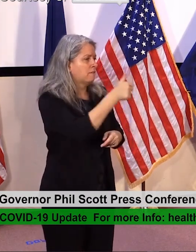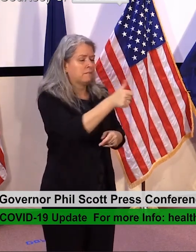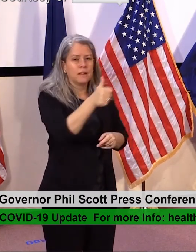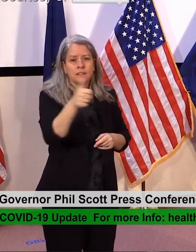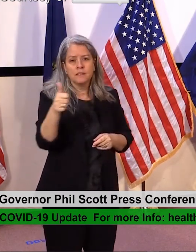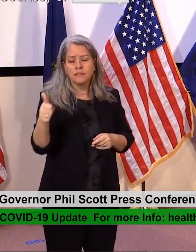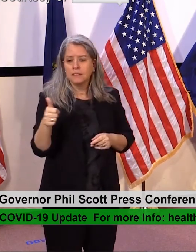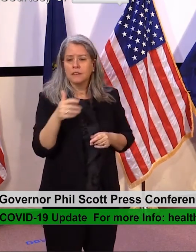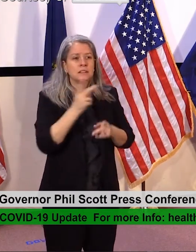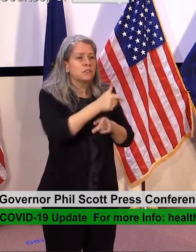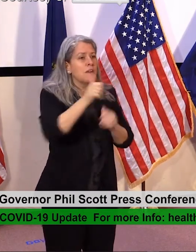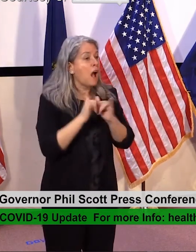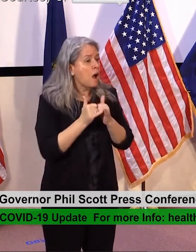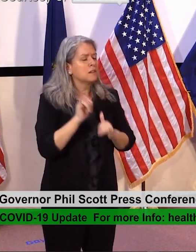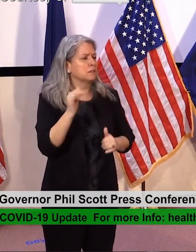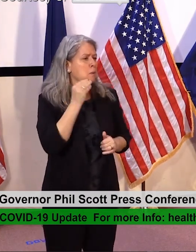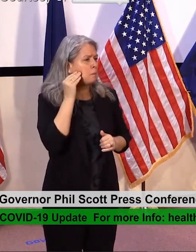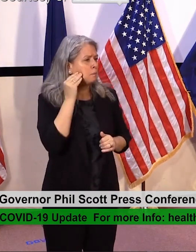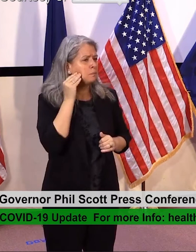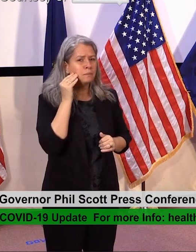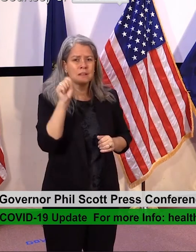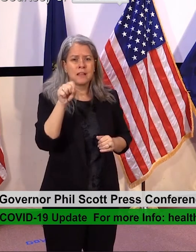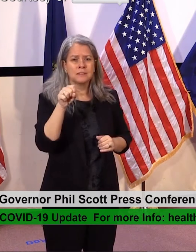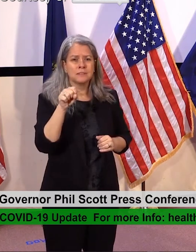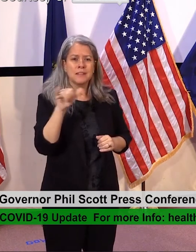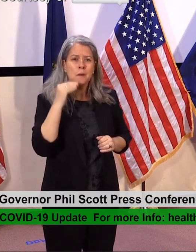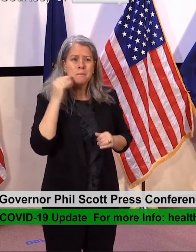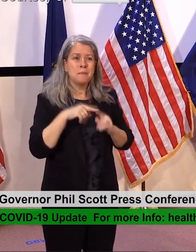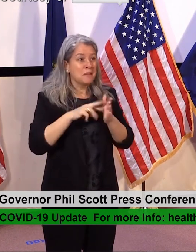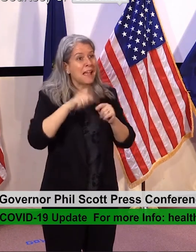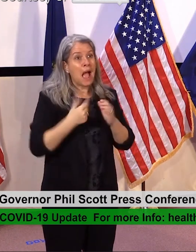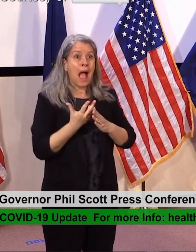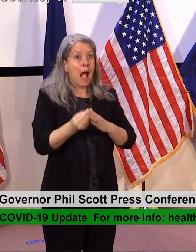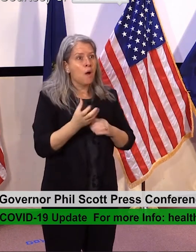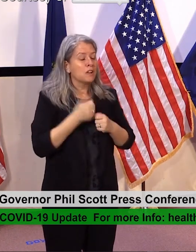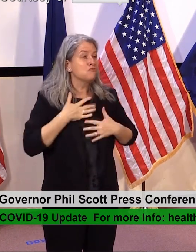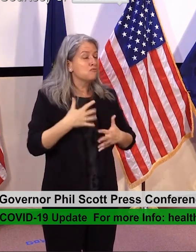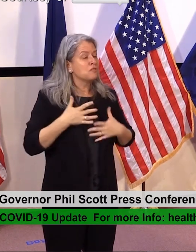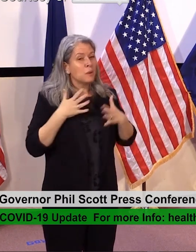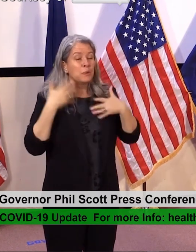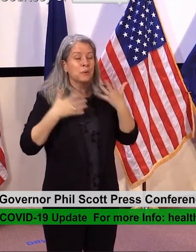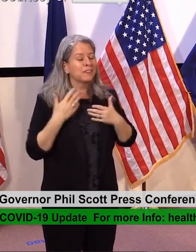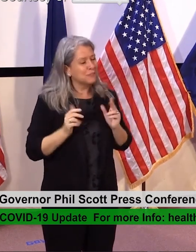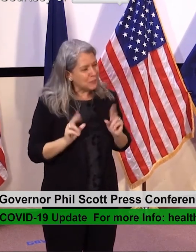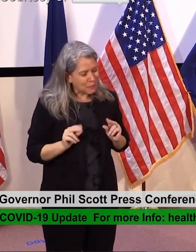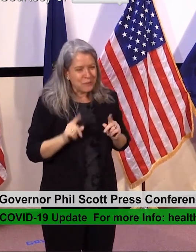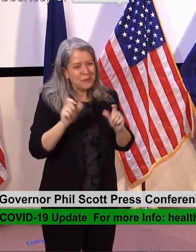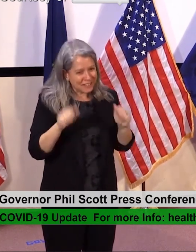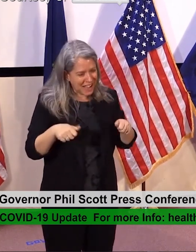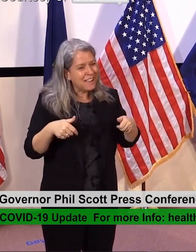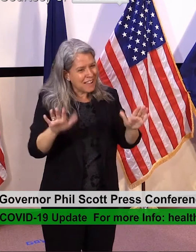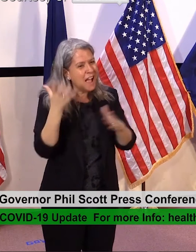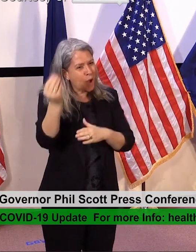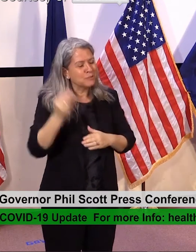stay home to save lives. But this doesn't mean you can't get outdoors and enjoy some fresh air. In fact,